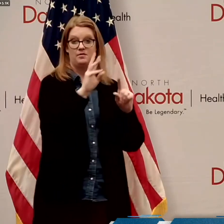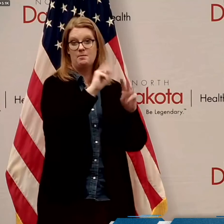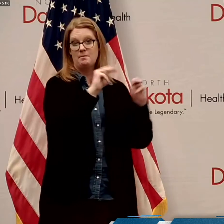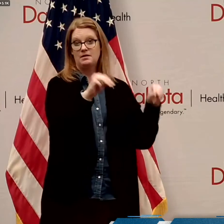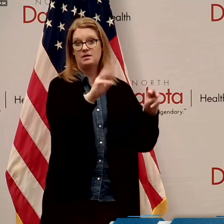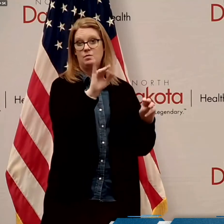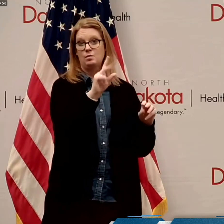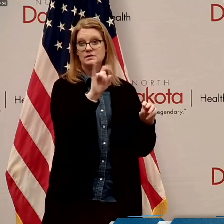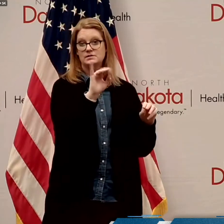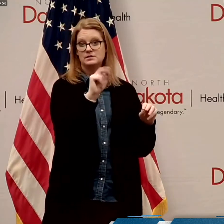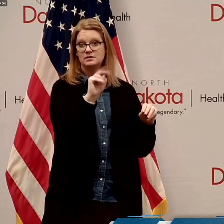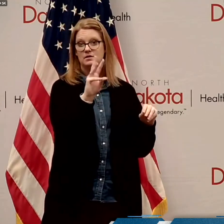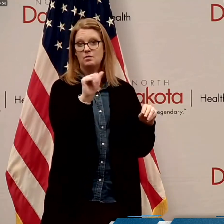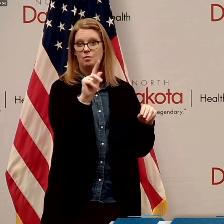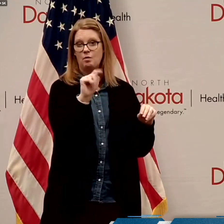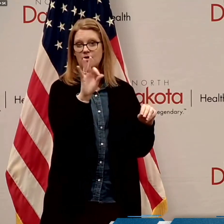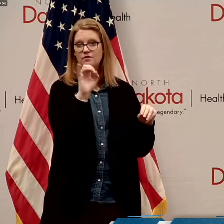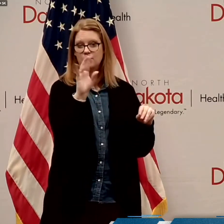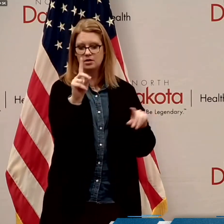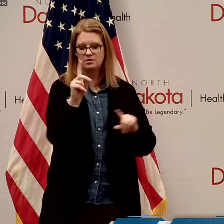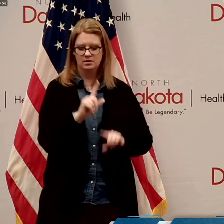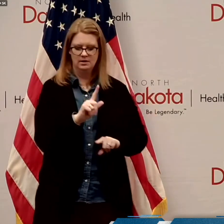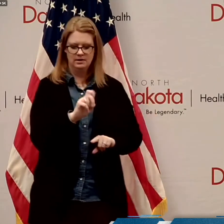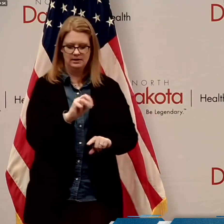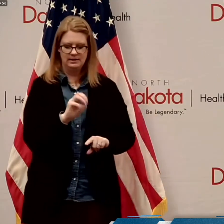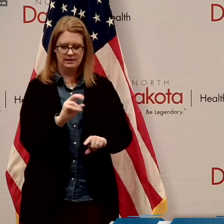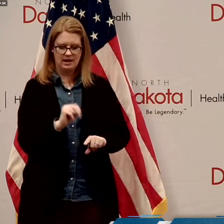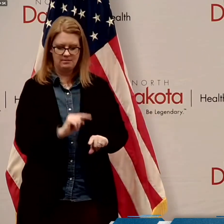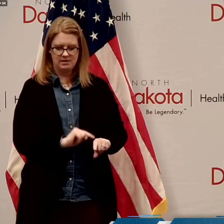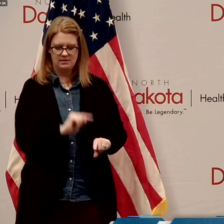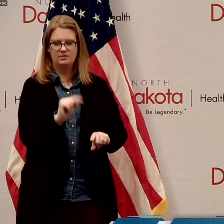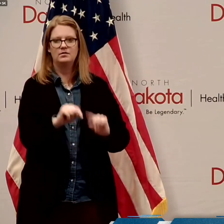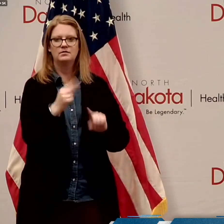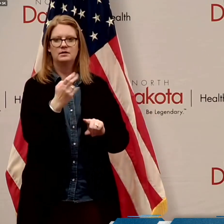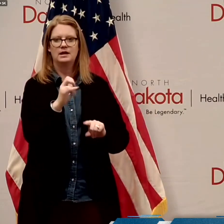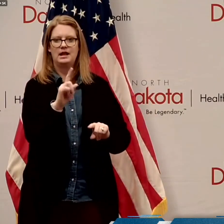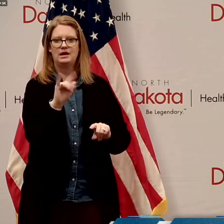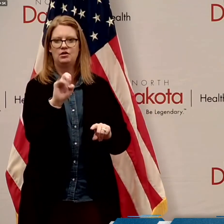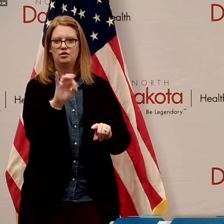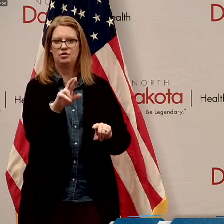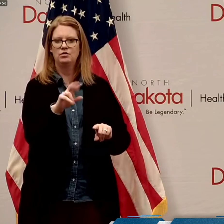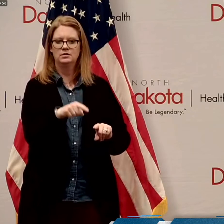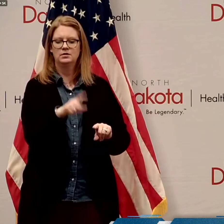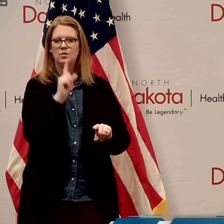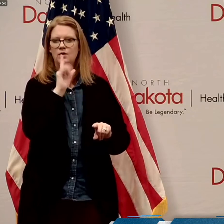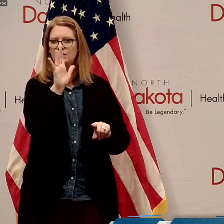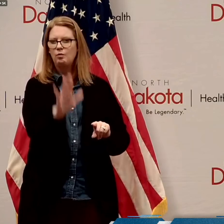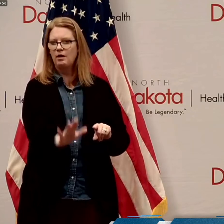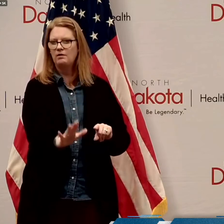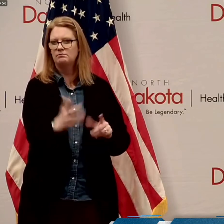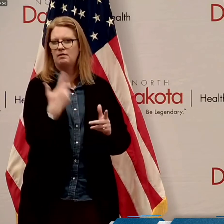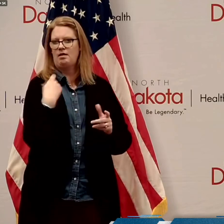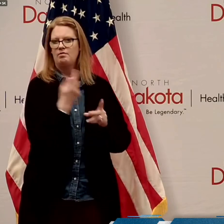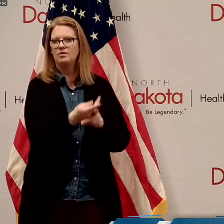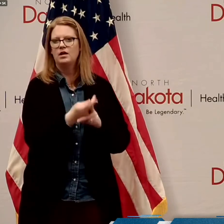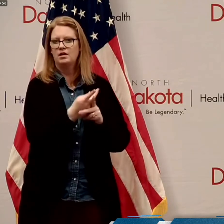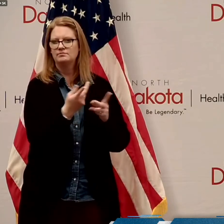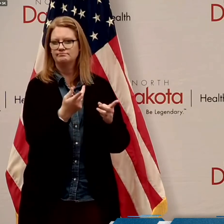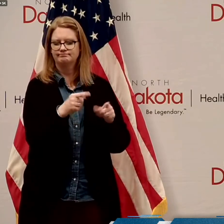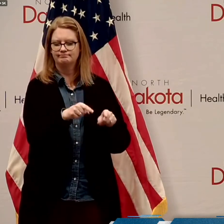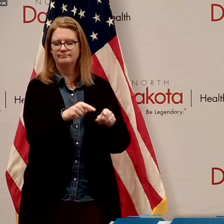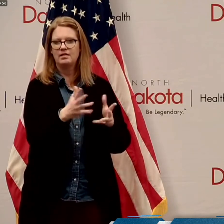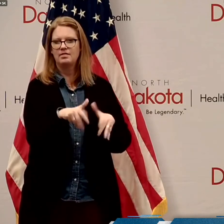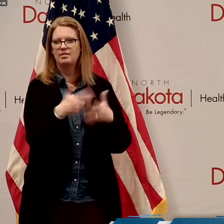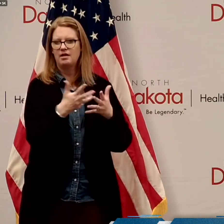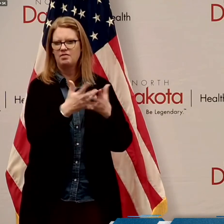lot of people in South Dakota, the Lemon area, that come up and get all their health care at Hettinger, because we have a great healthcare facility in Hettinger with a lot of providers